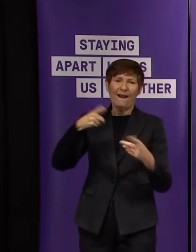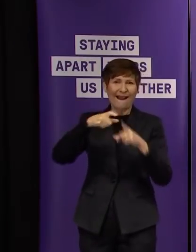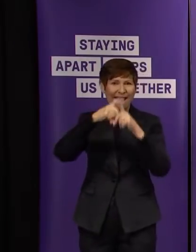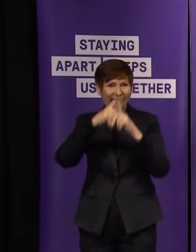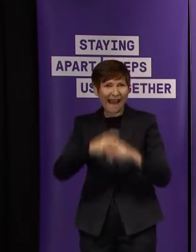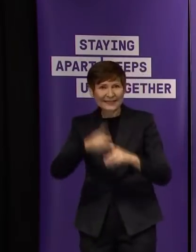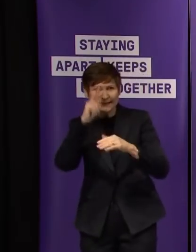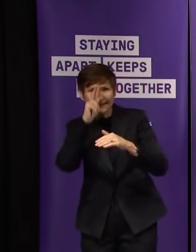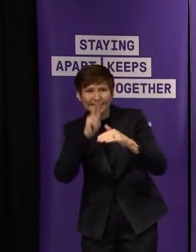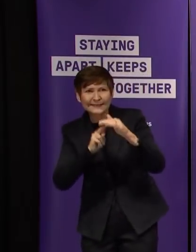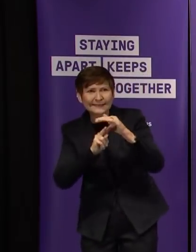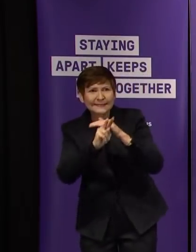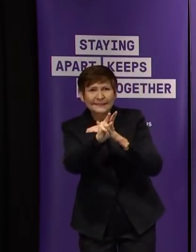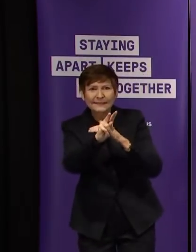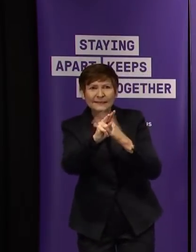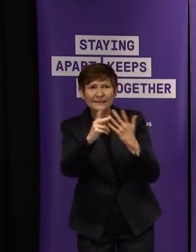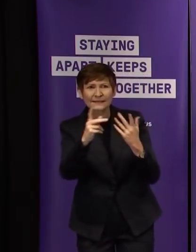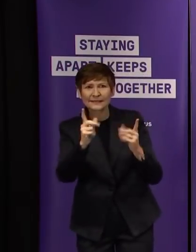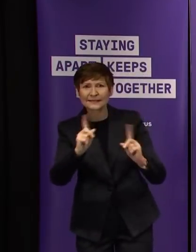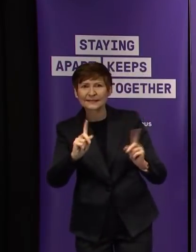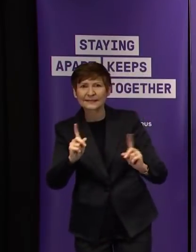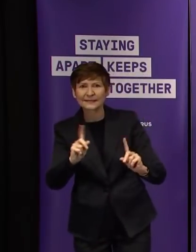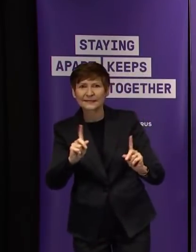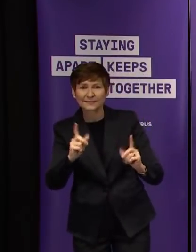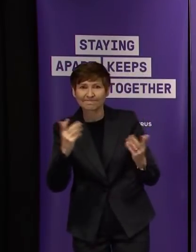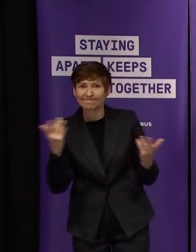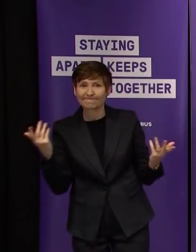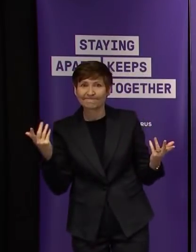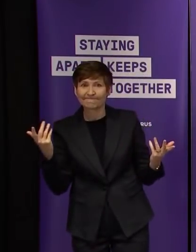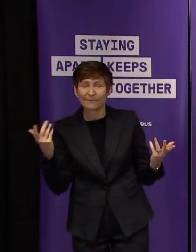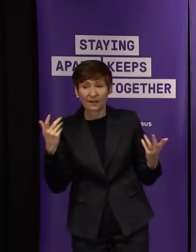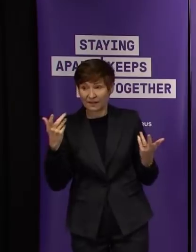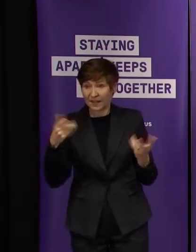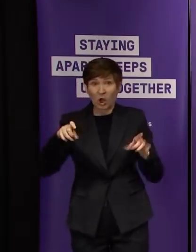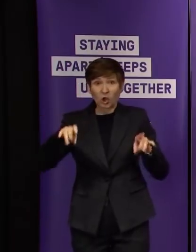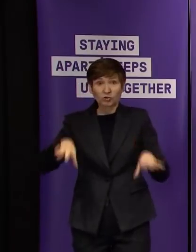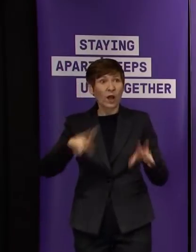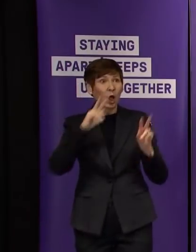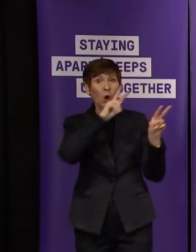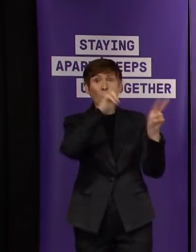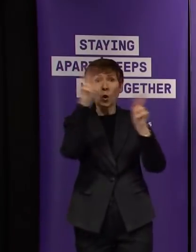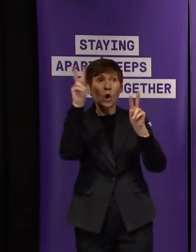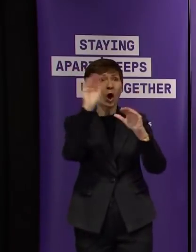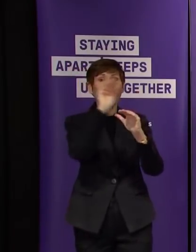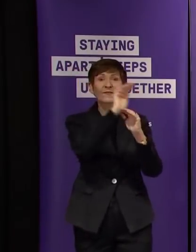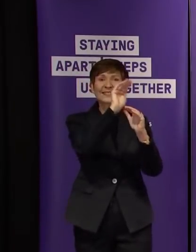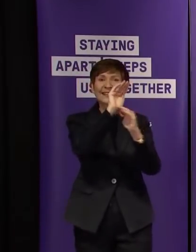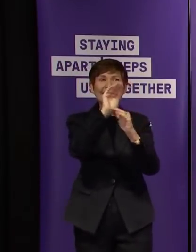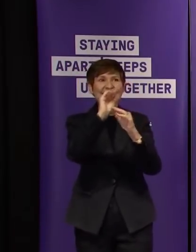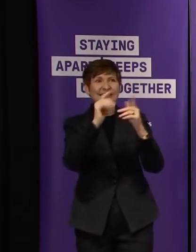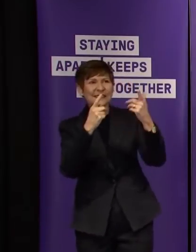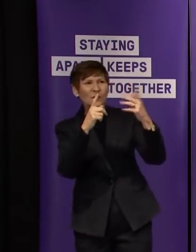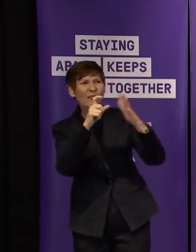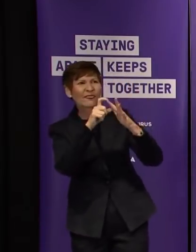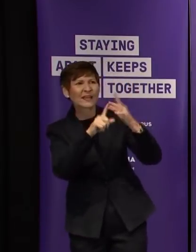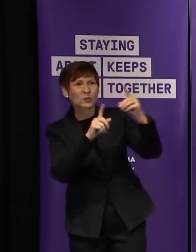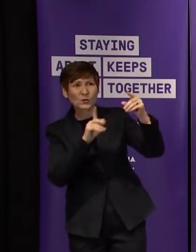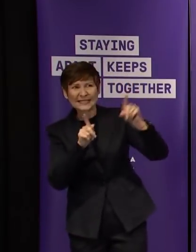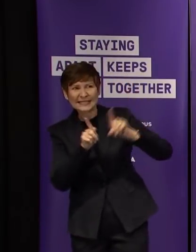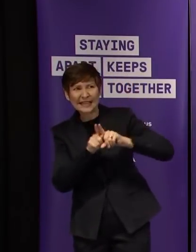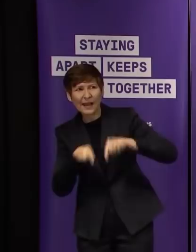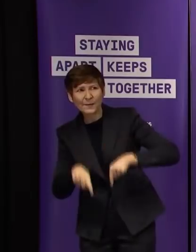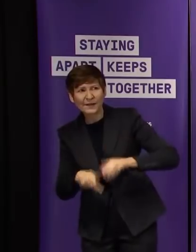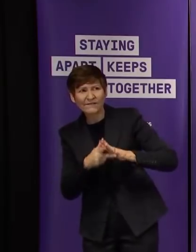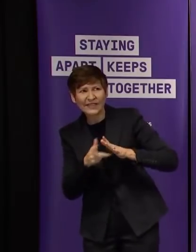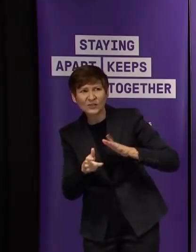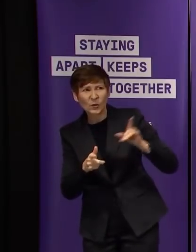wasn't an experience anywhere in the world of going through another wave and trying to understand